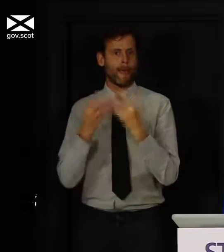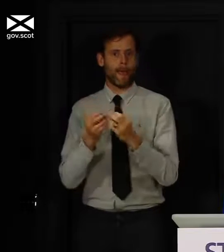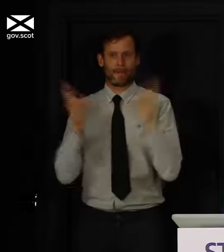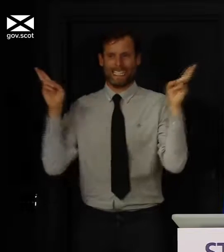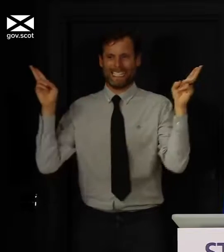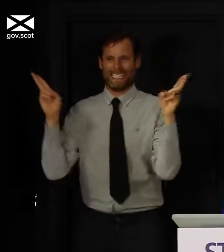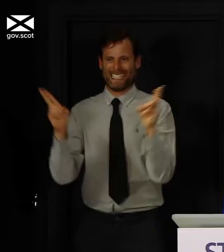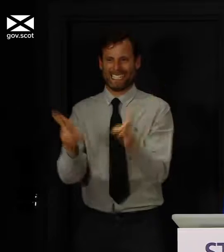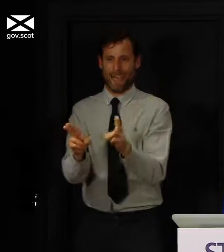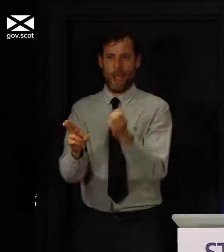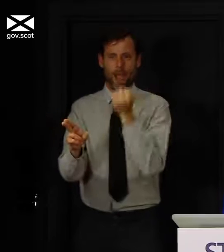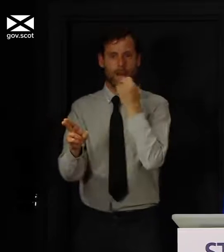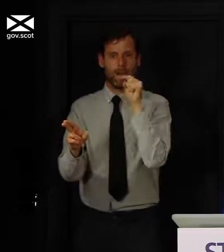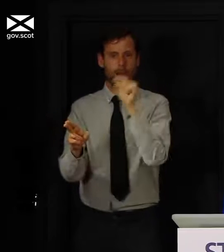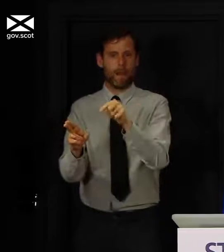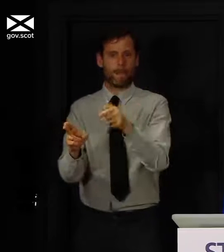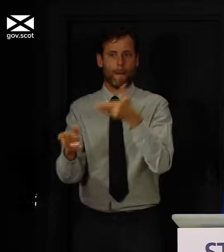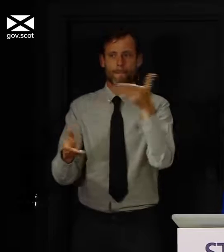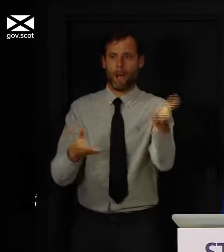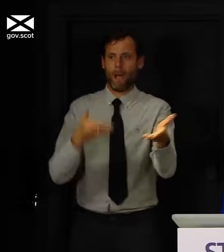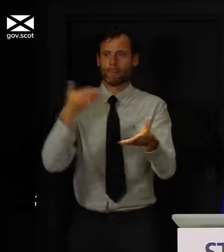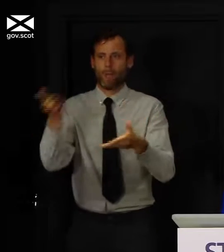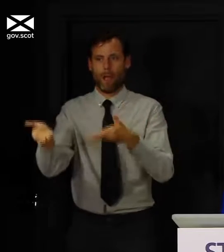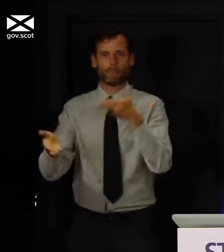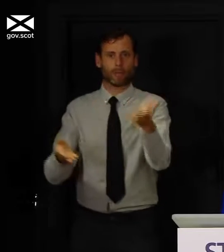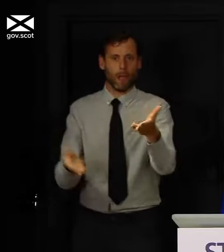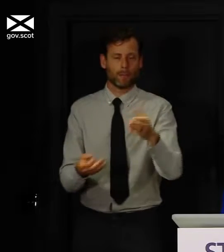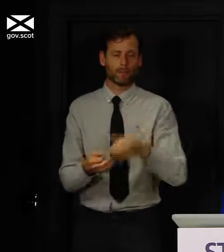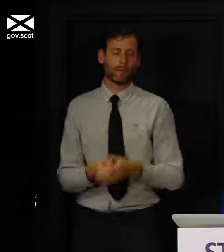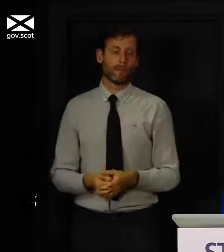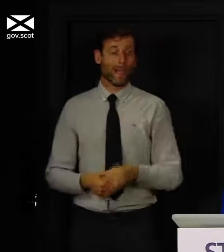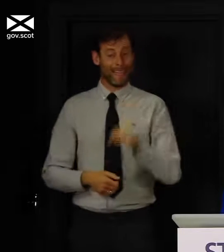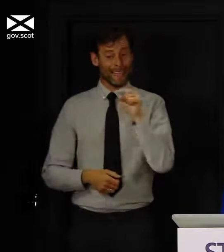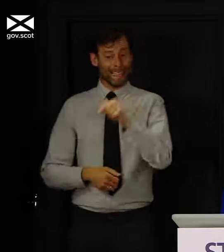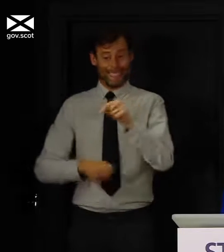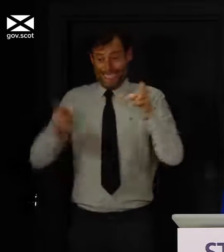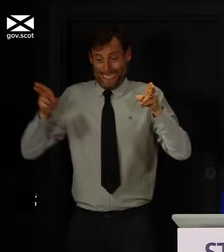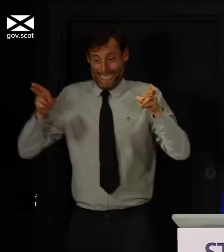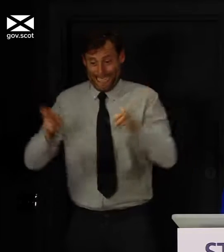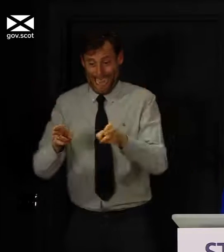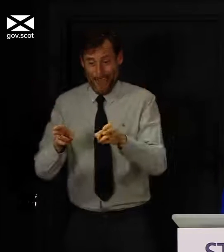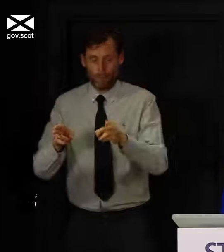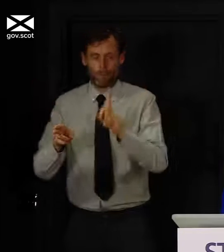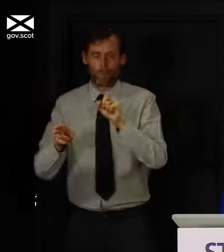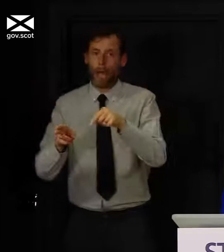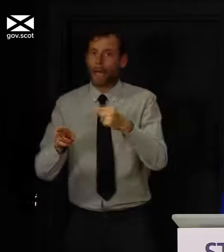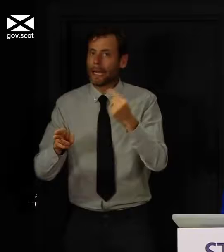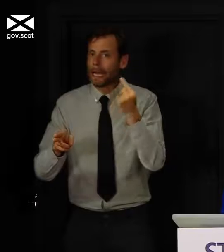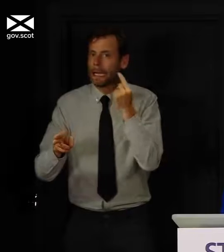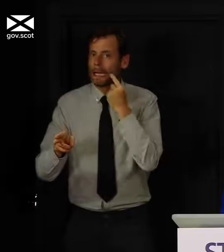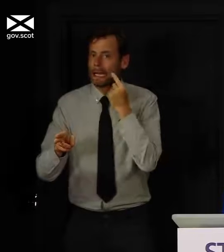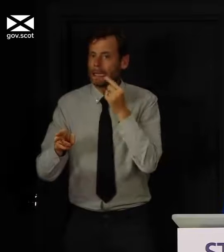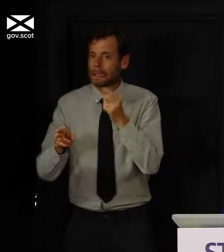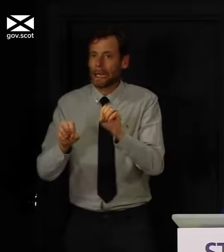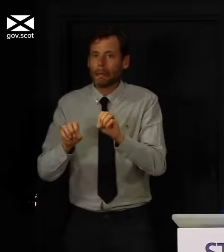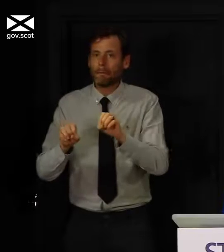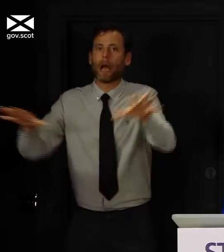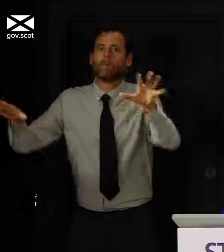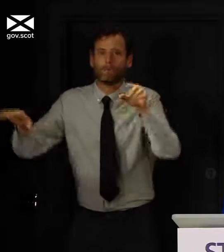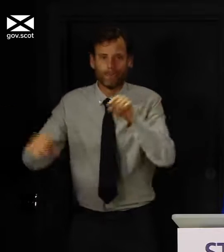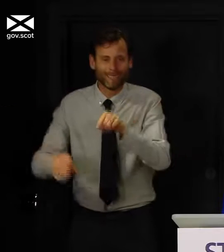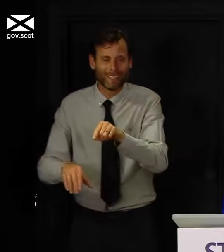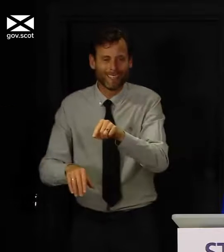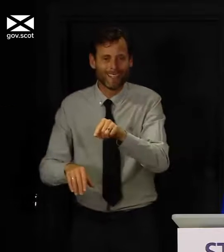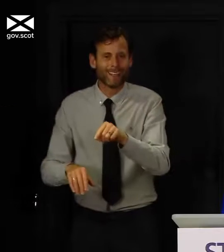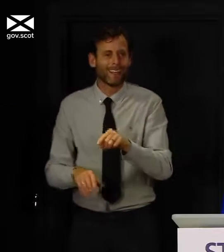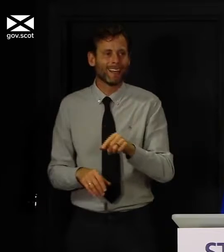we've managed to keep the virus under control. But that progress is fragile, and the amount of room we have